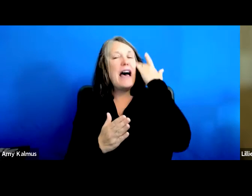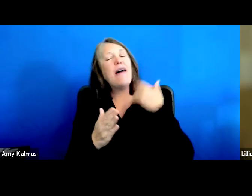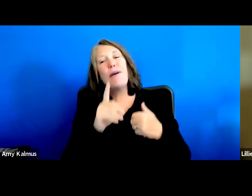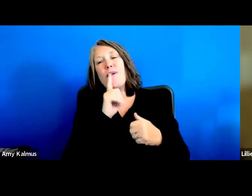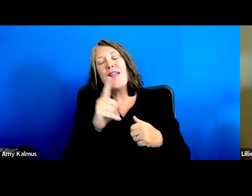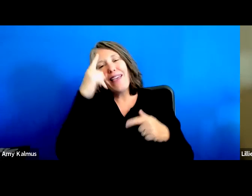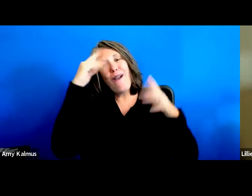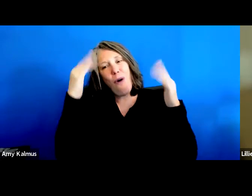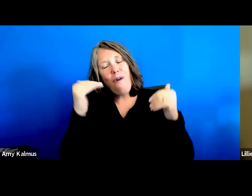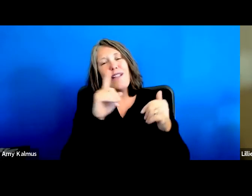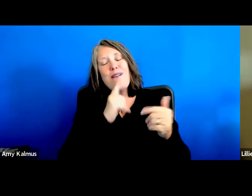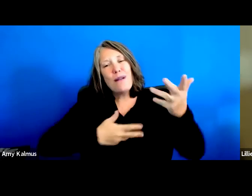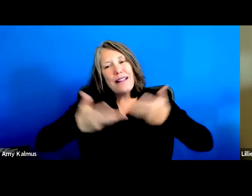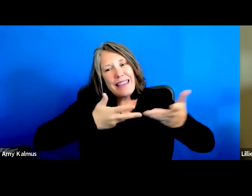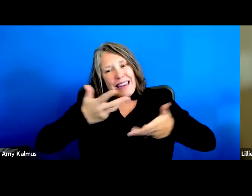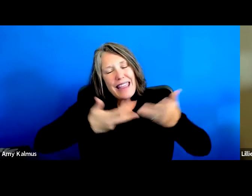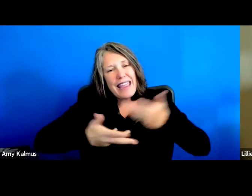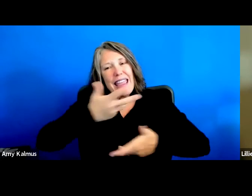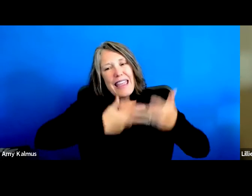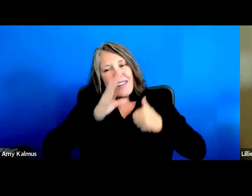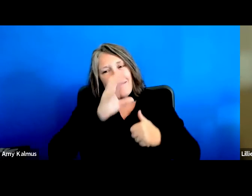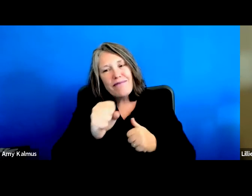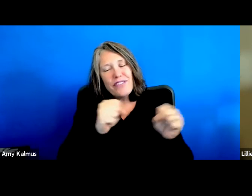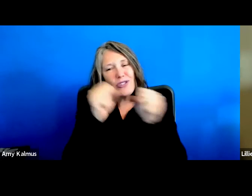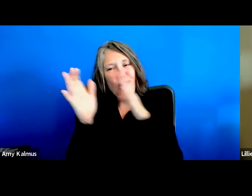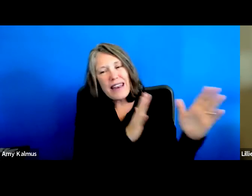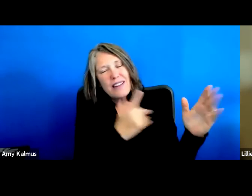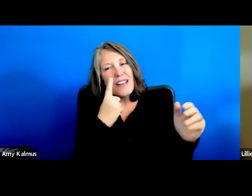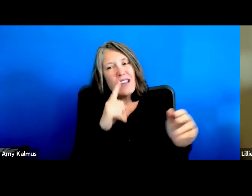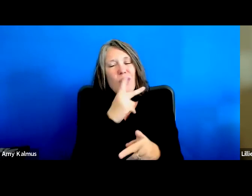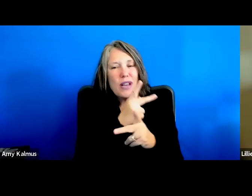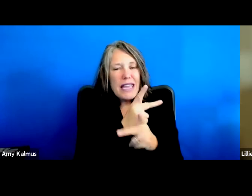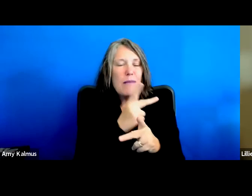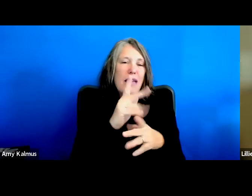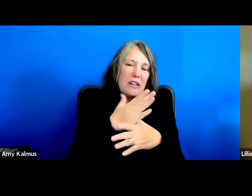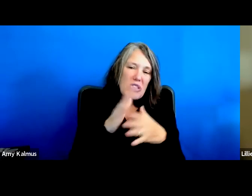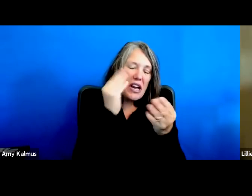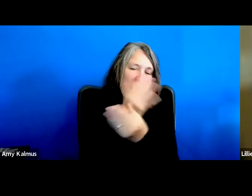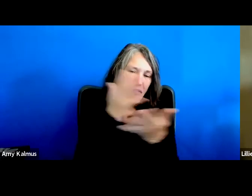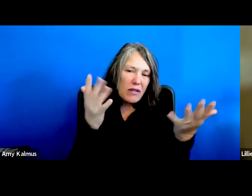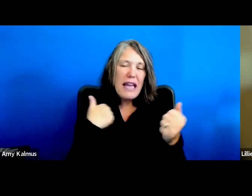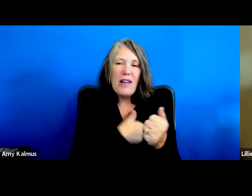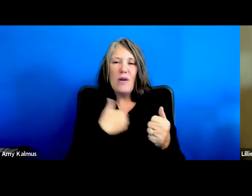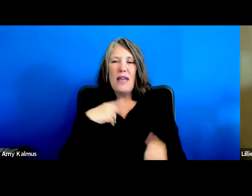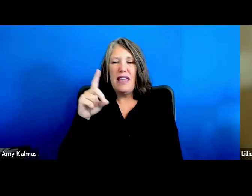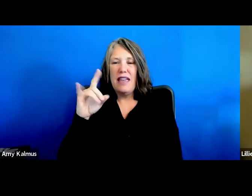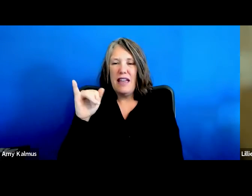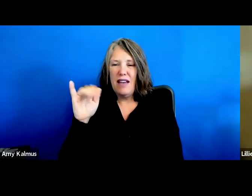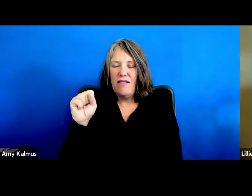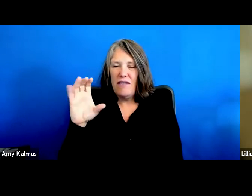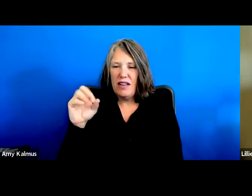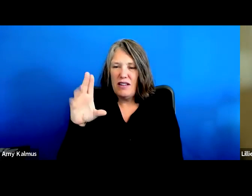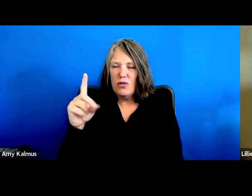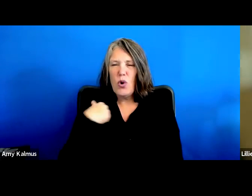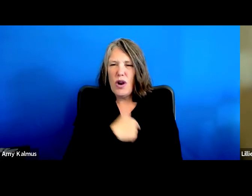really hopefully engaging strategies for sharing information. We have a Discord. Actually,